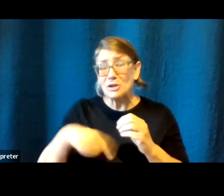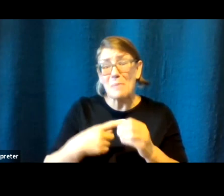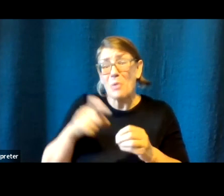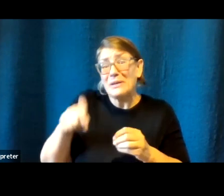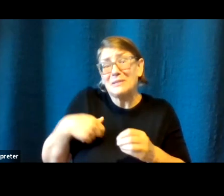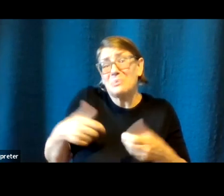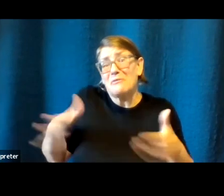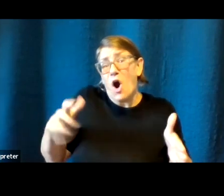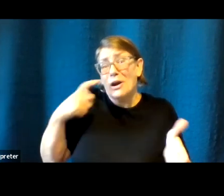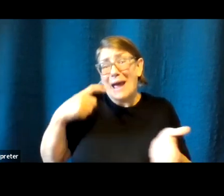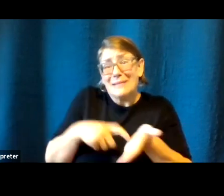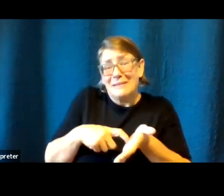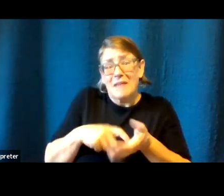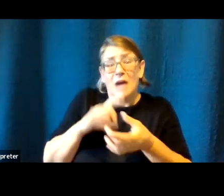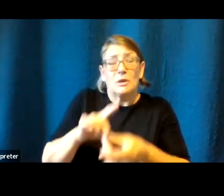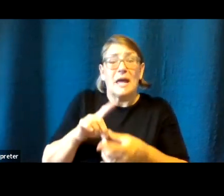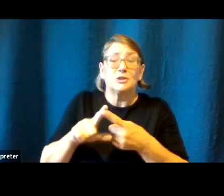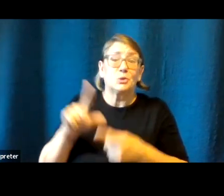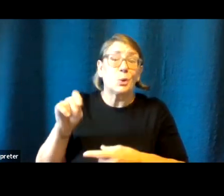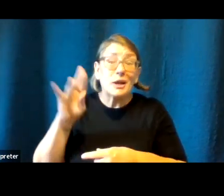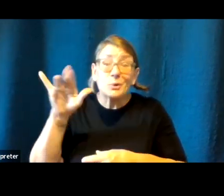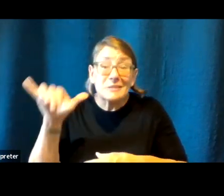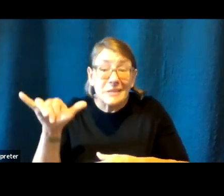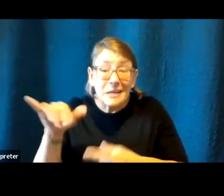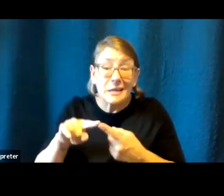already identified about literacy and